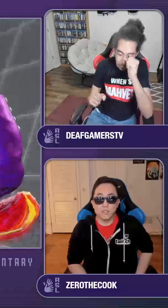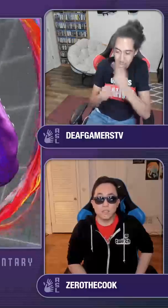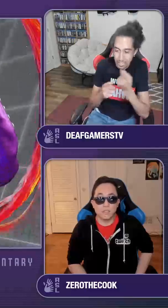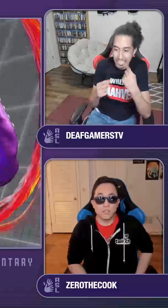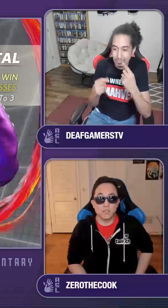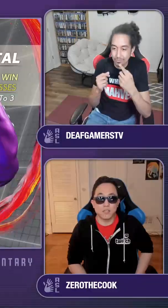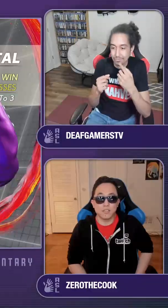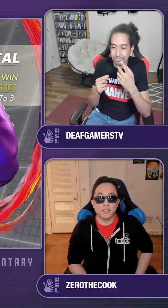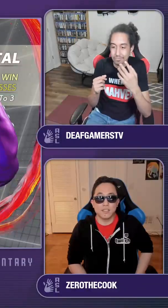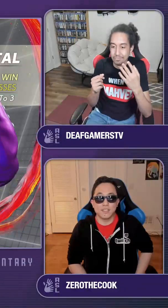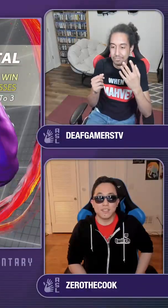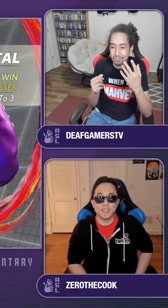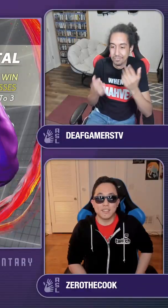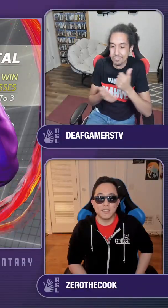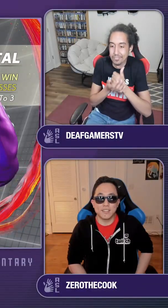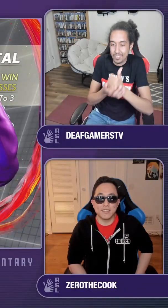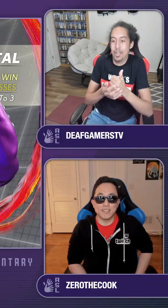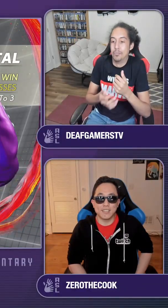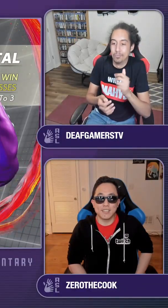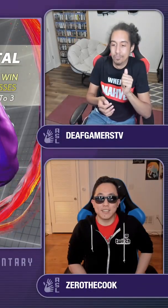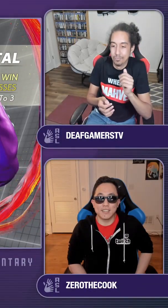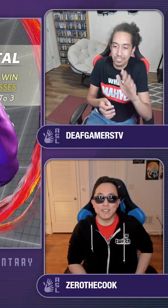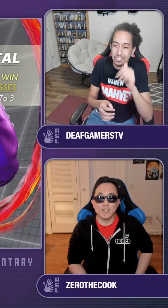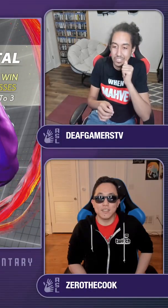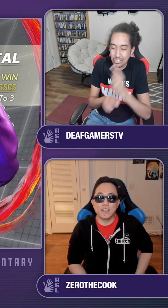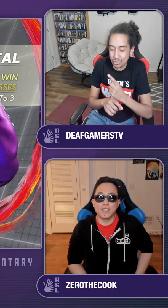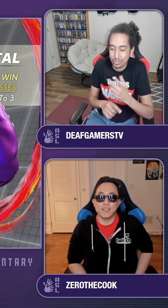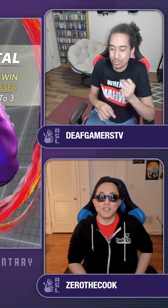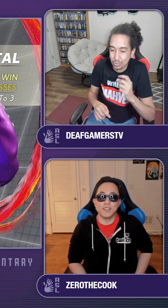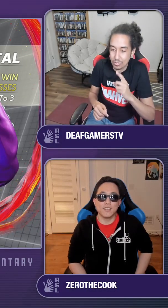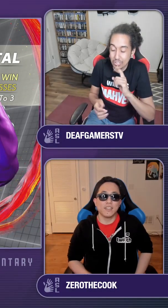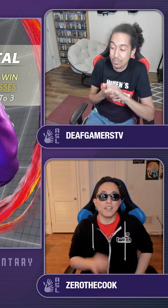Don't you dare put words on my mouth. That's training. That's training room right there. As soon as